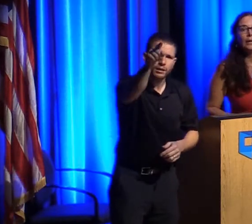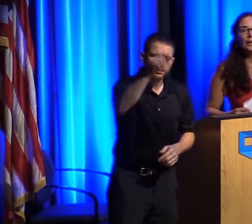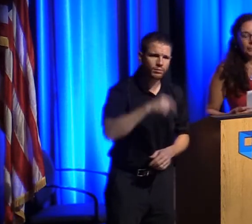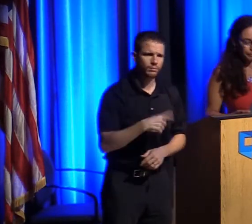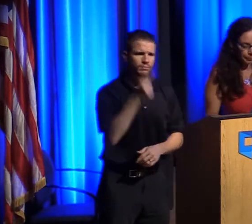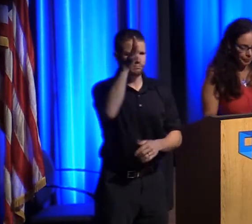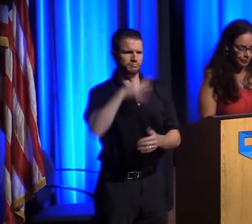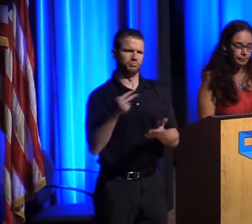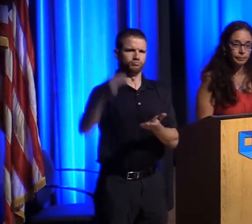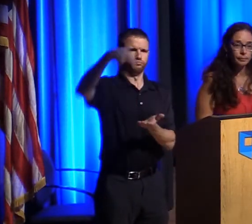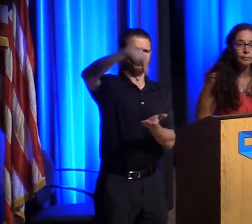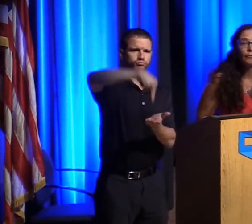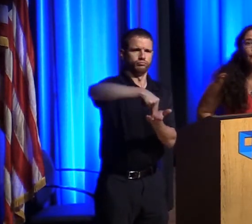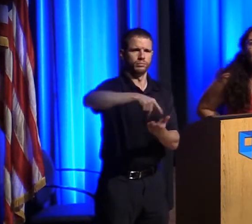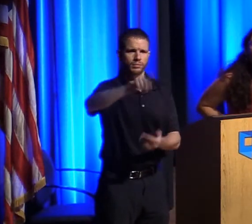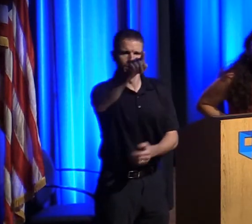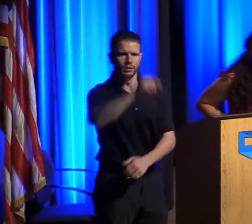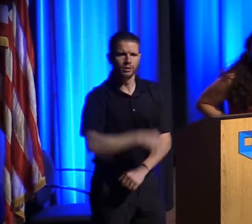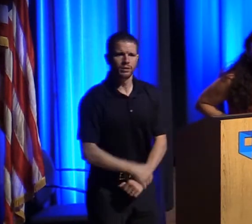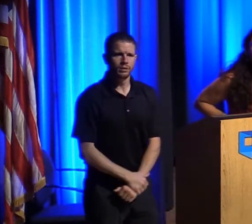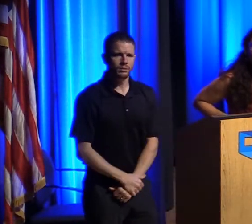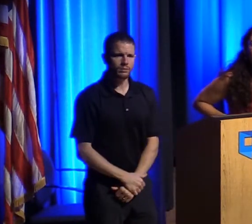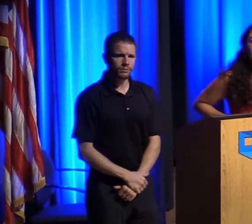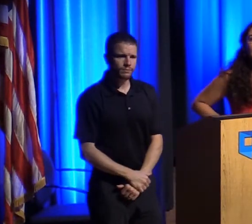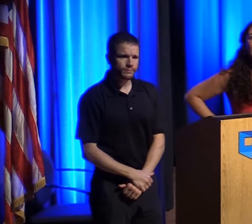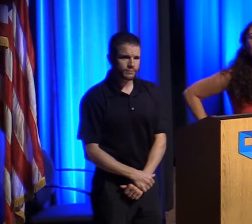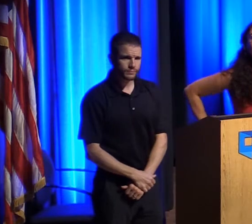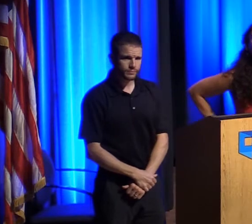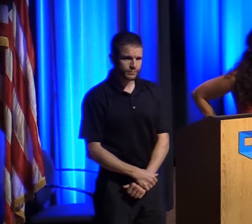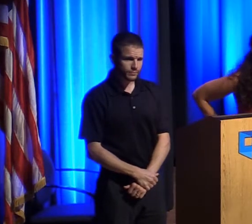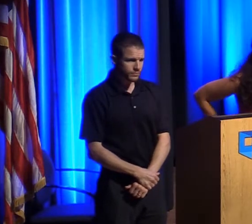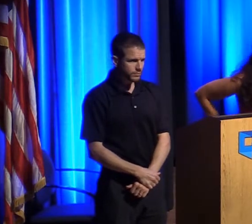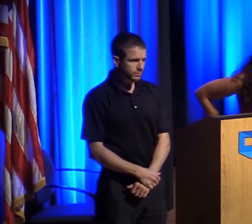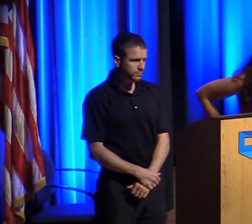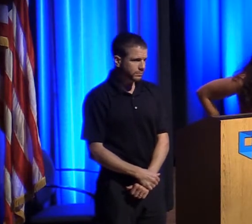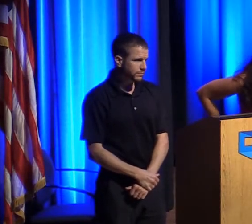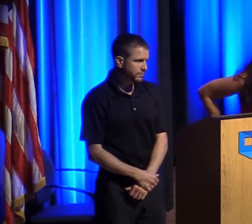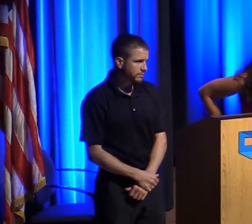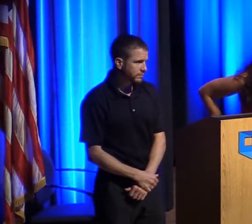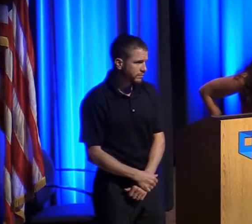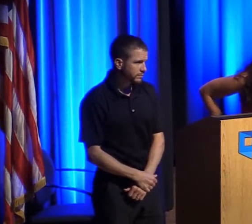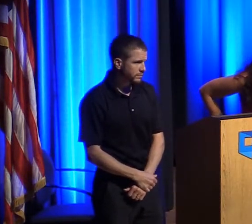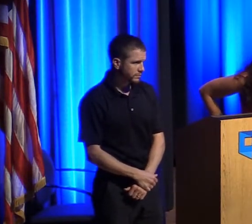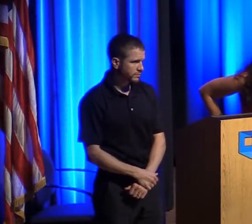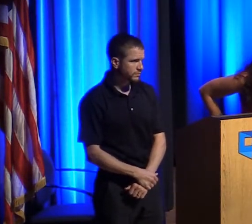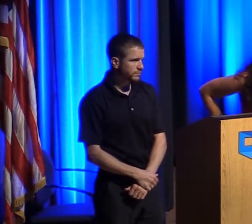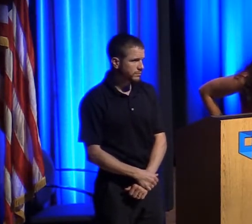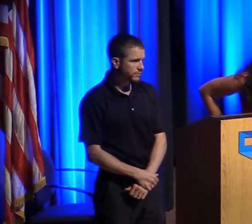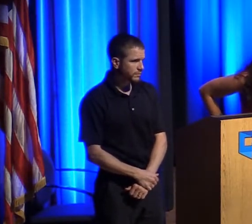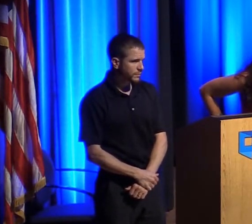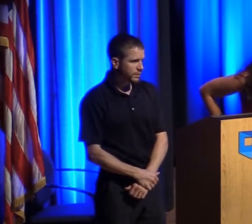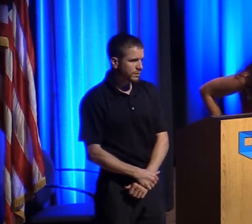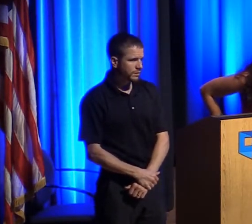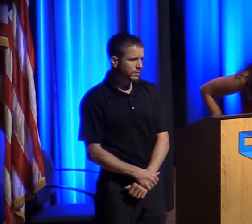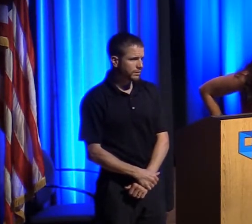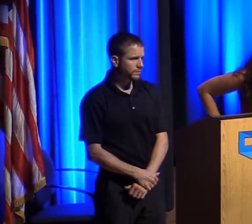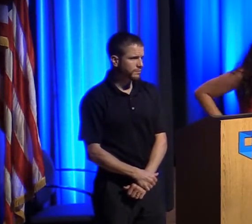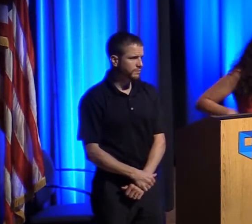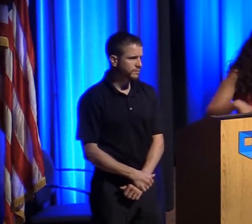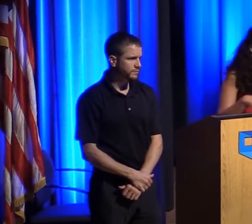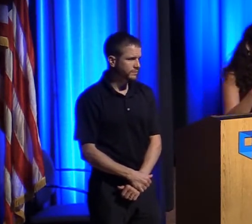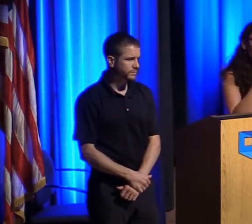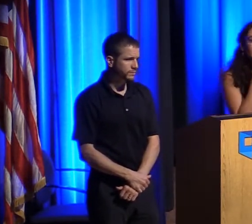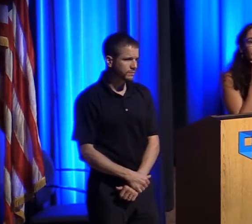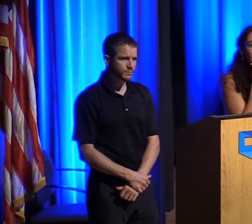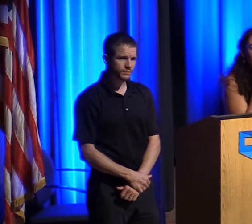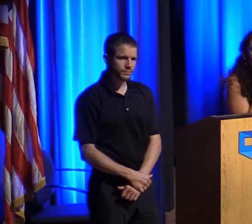Yes, Cornel West once said, race matters, and he made a pretty good argument for it. Now, in